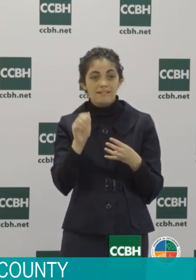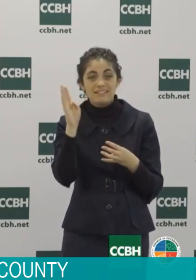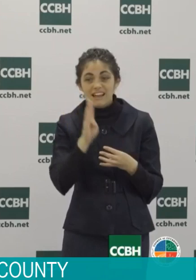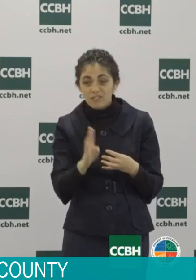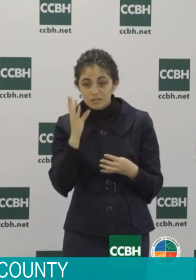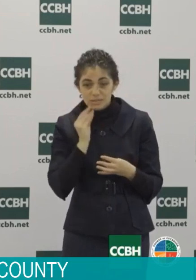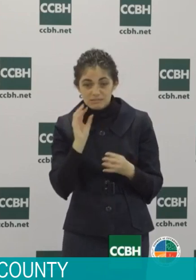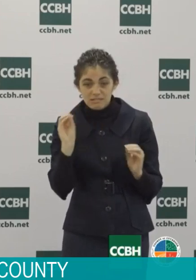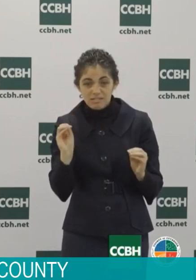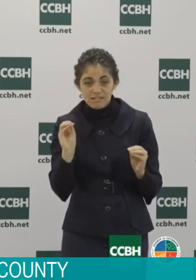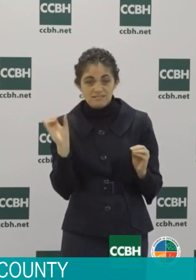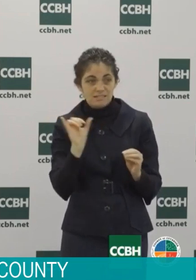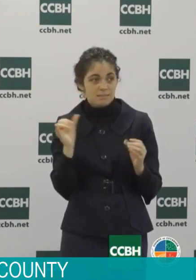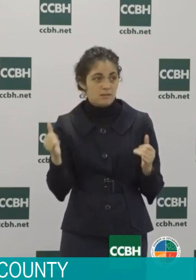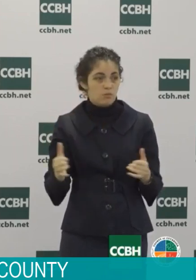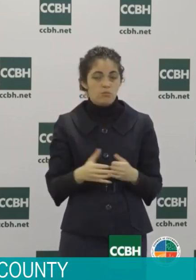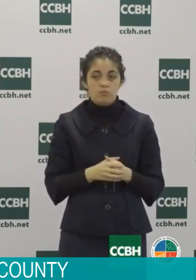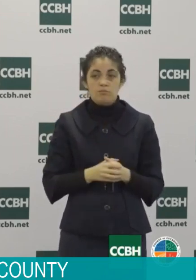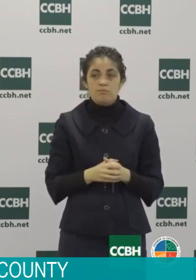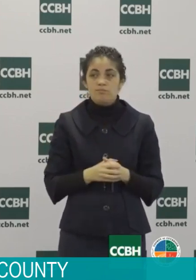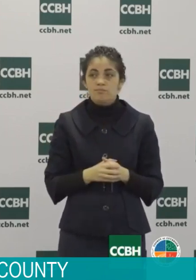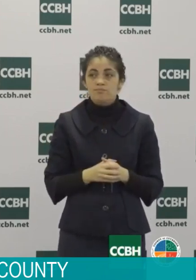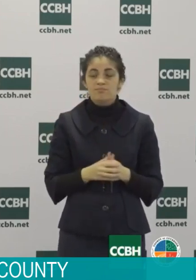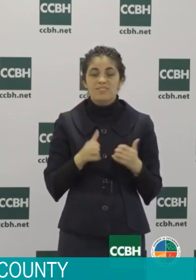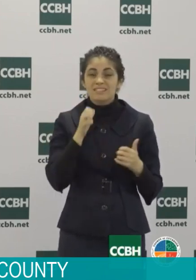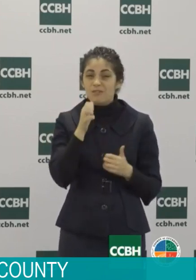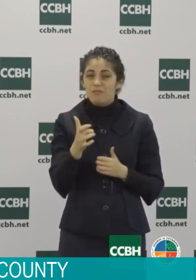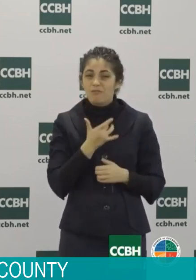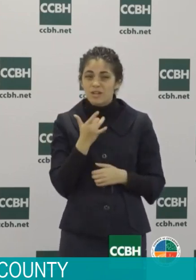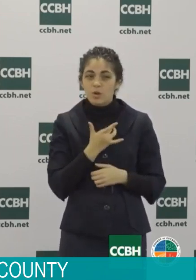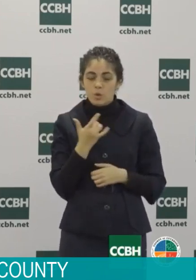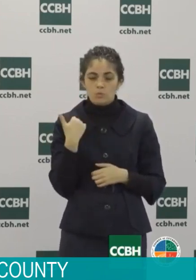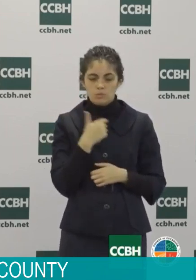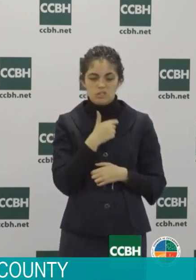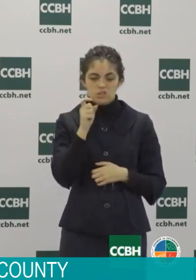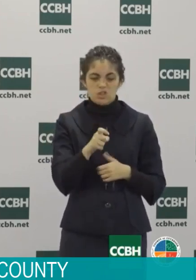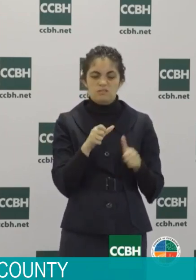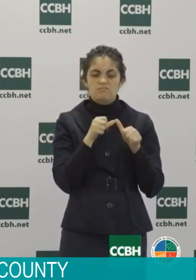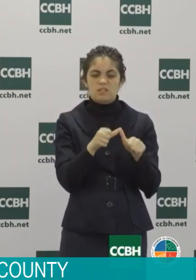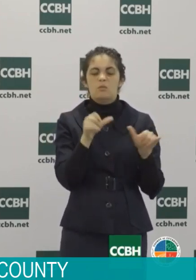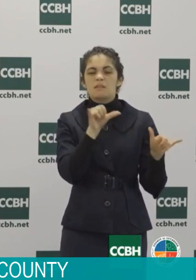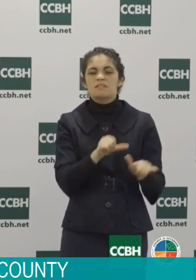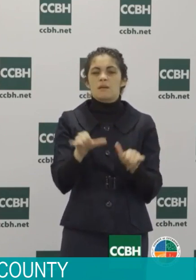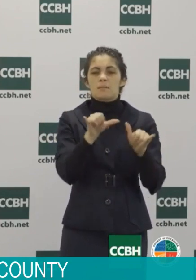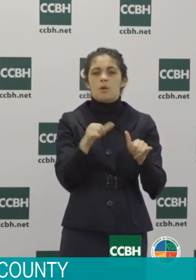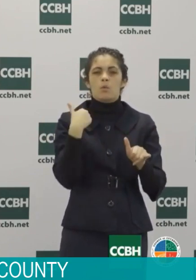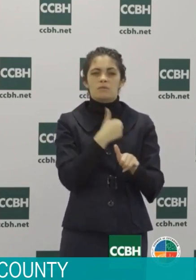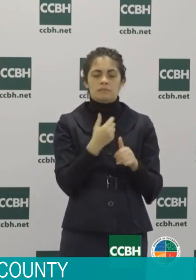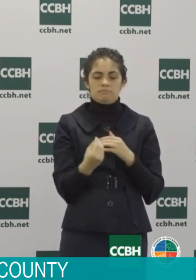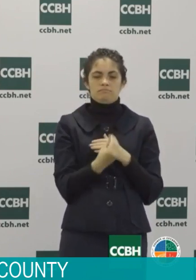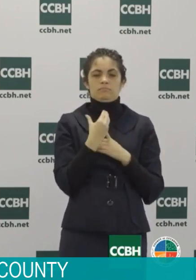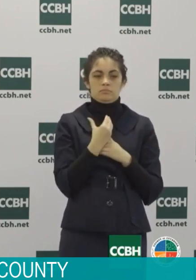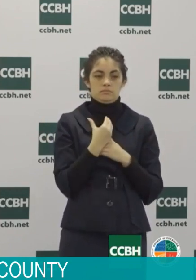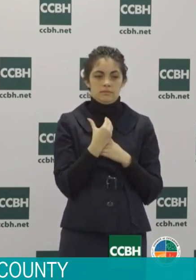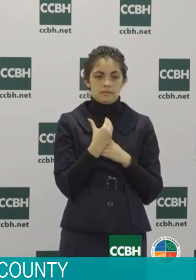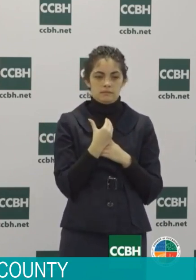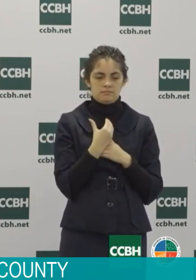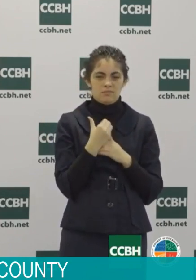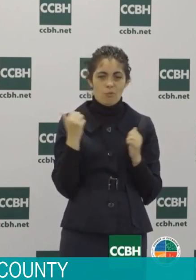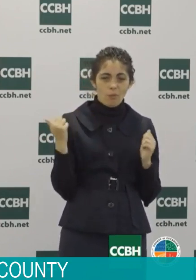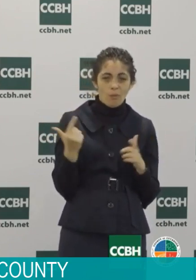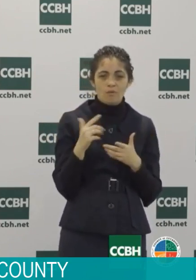anything like this. And so I don't think we should be the same. that we've all been touched by this, personally,